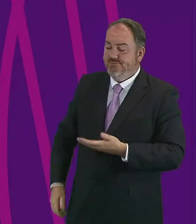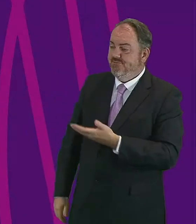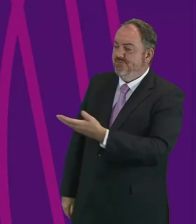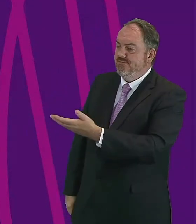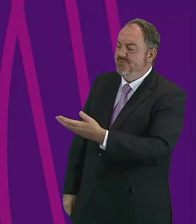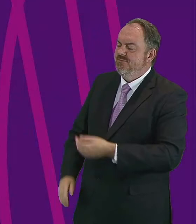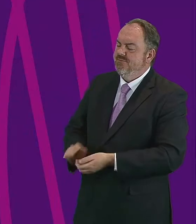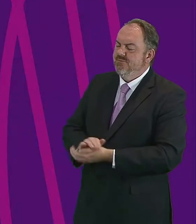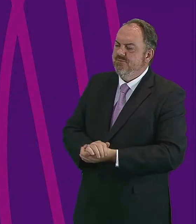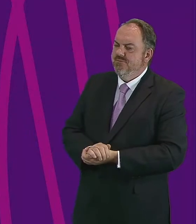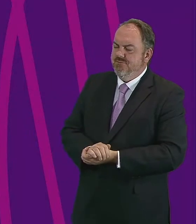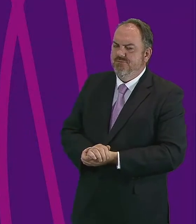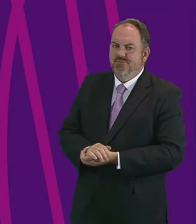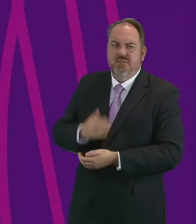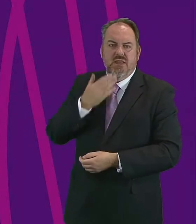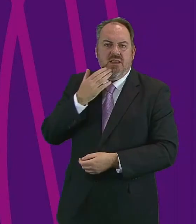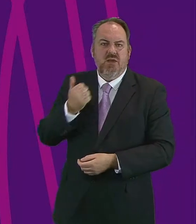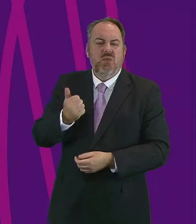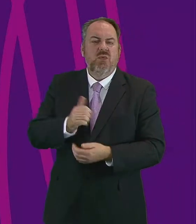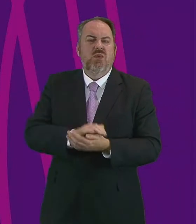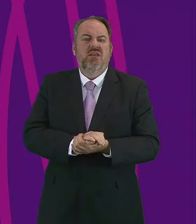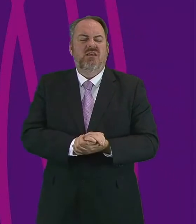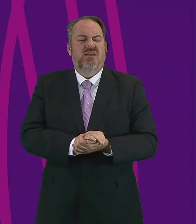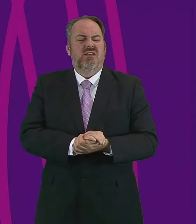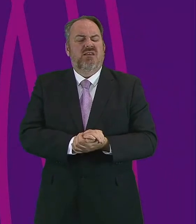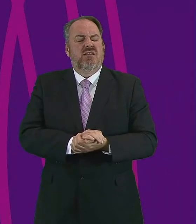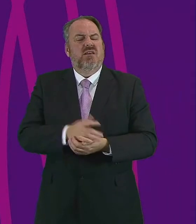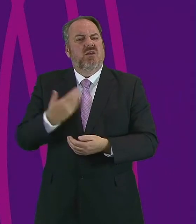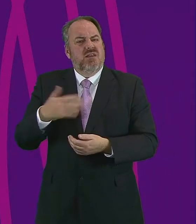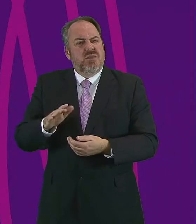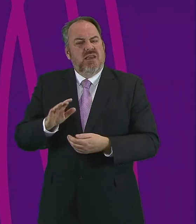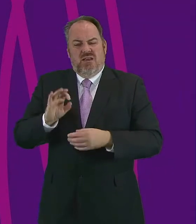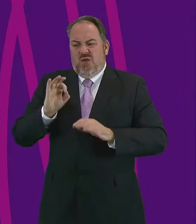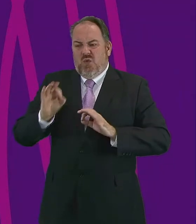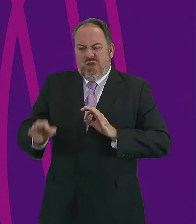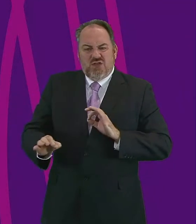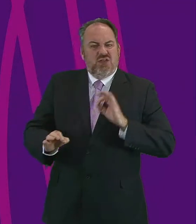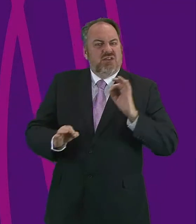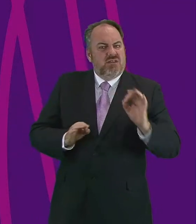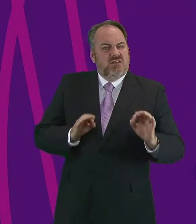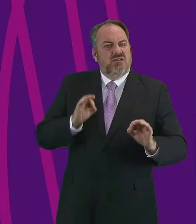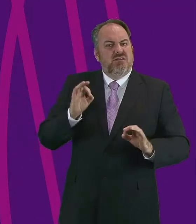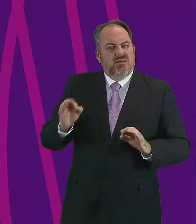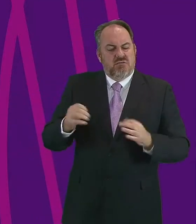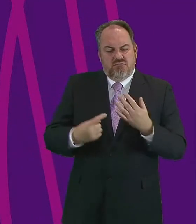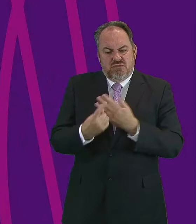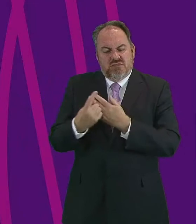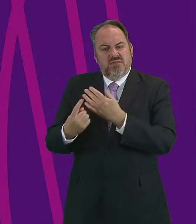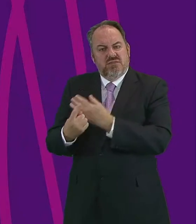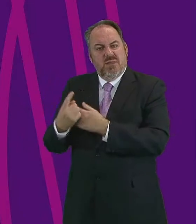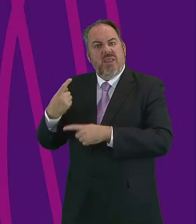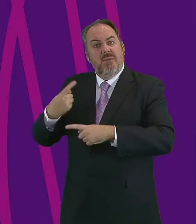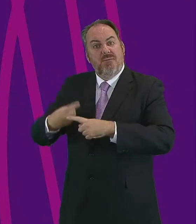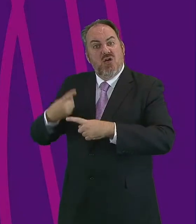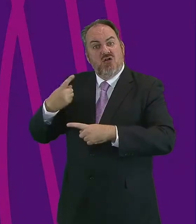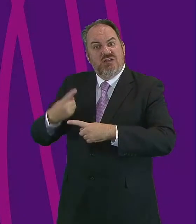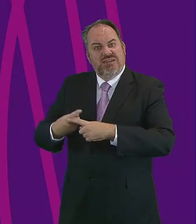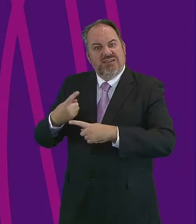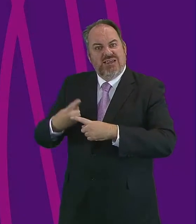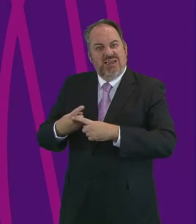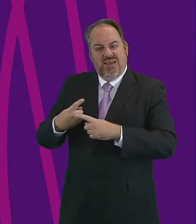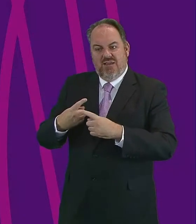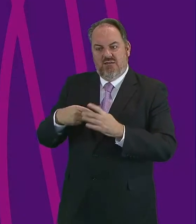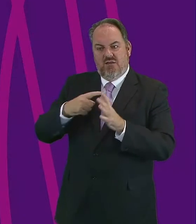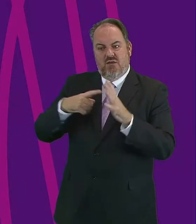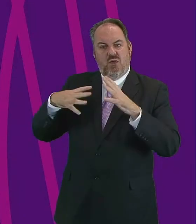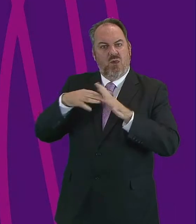Corrie. Thank you, Presiding Officer. We know and we've heard from questions already today that this emergency legislation is wide-ranging